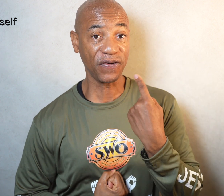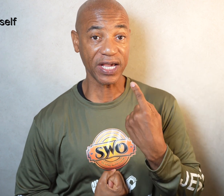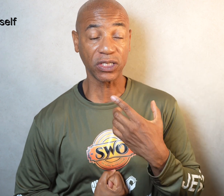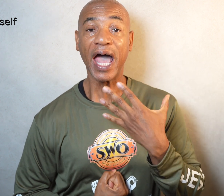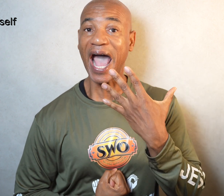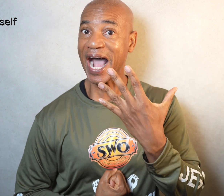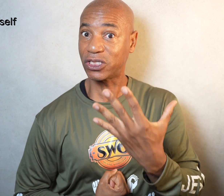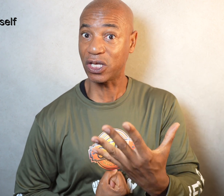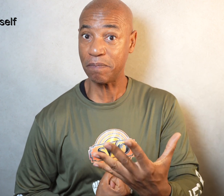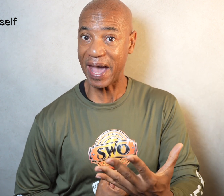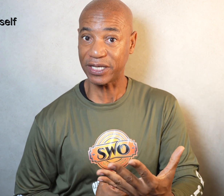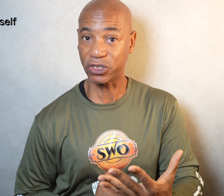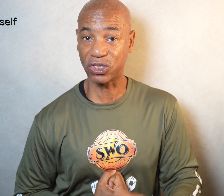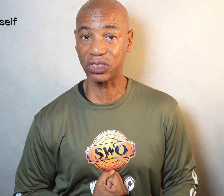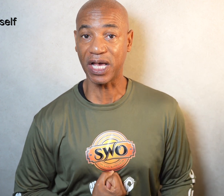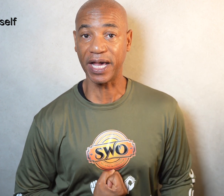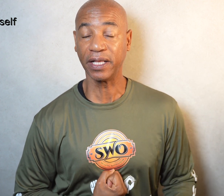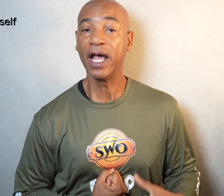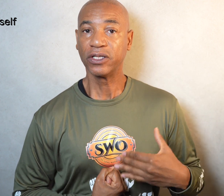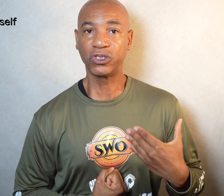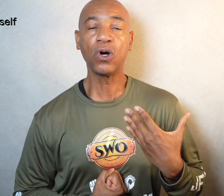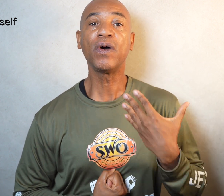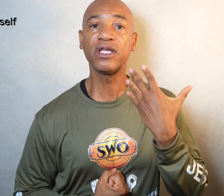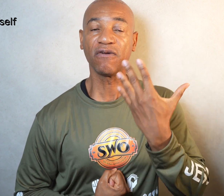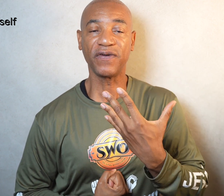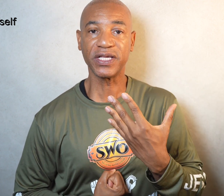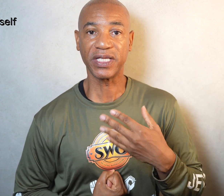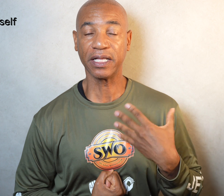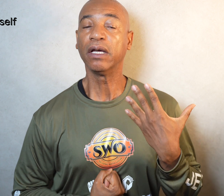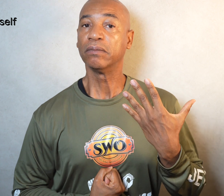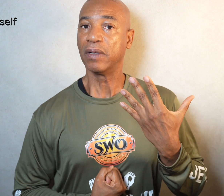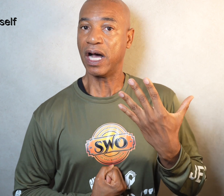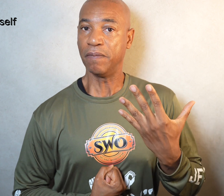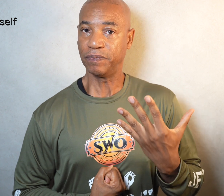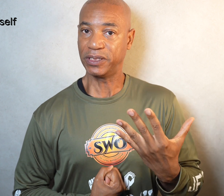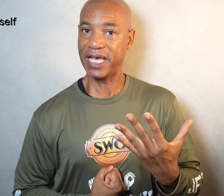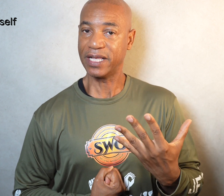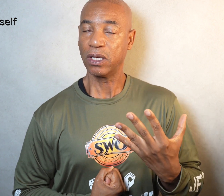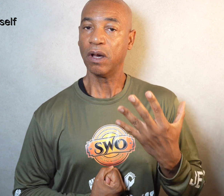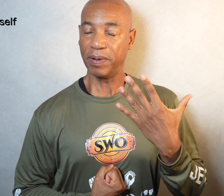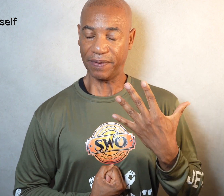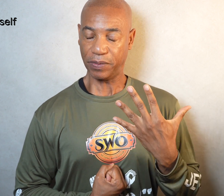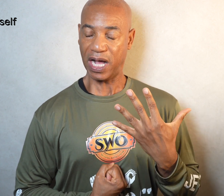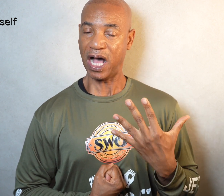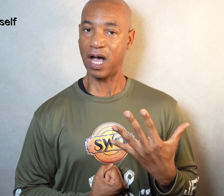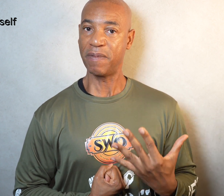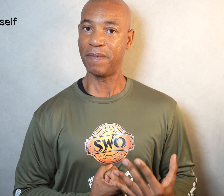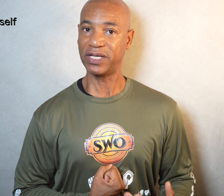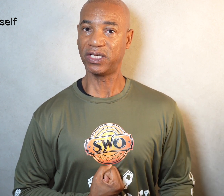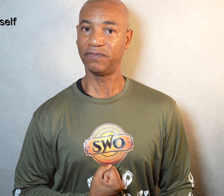face actually matches the sign. Show in your face that I'm upset, but I'm calming myself